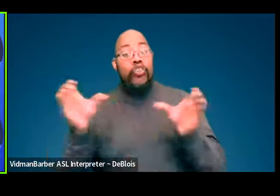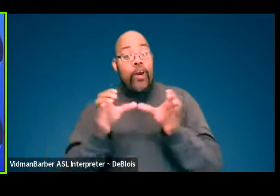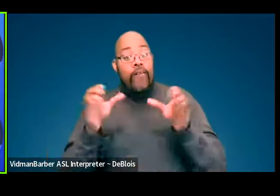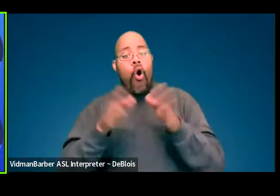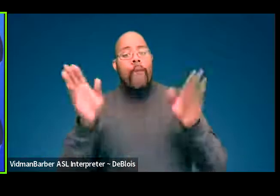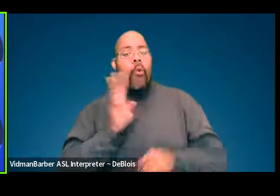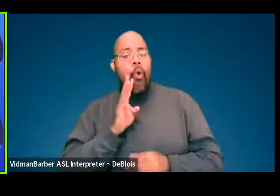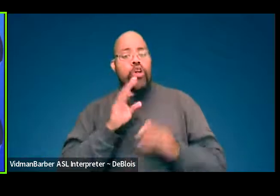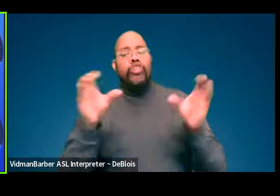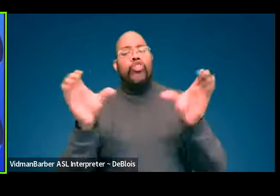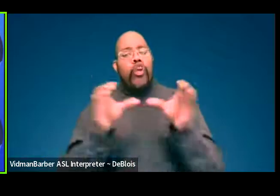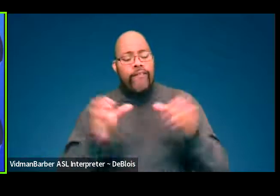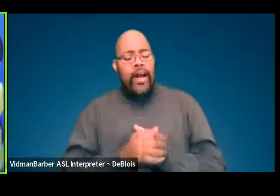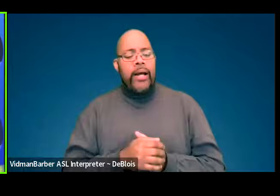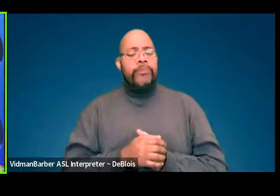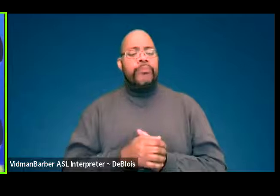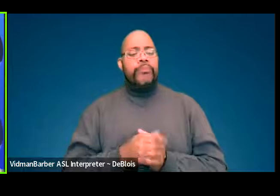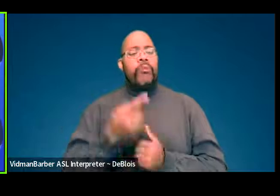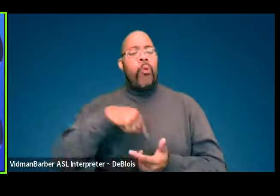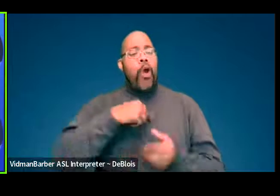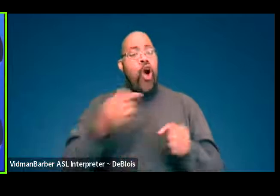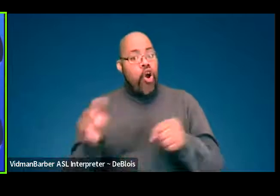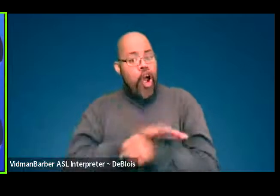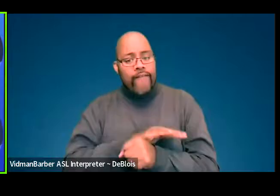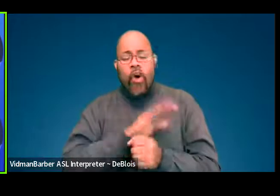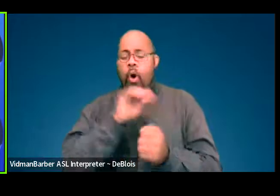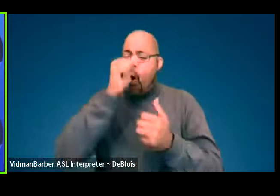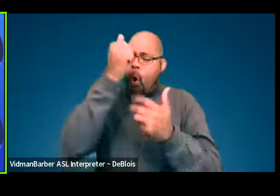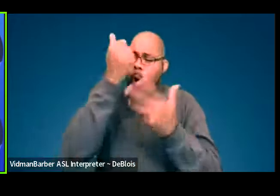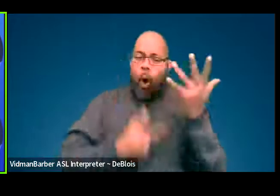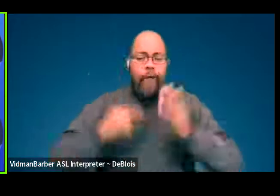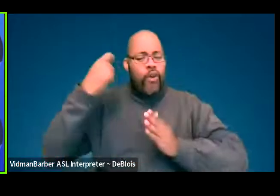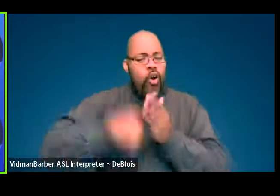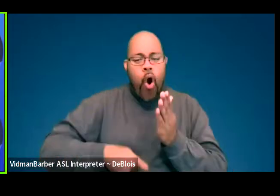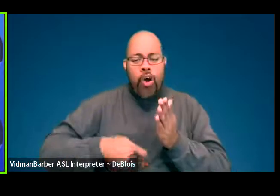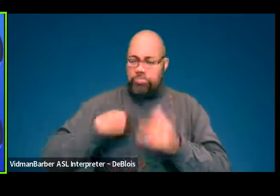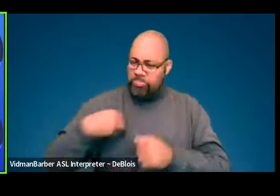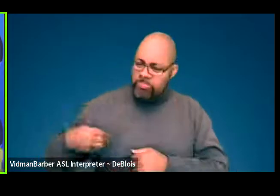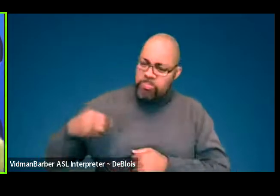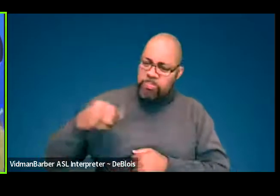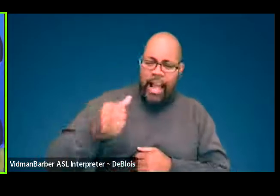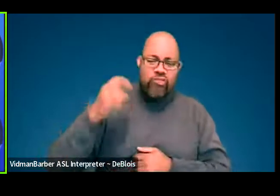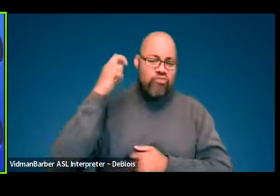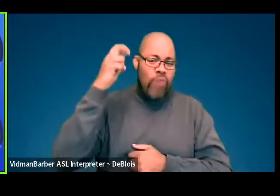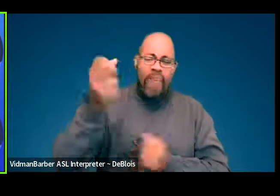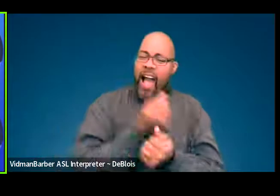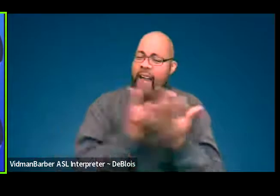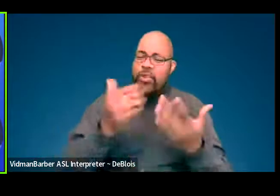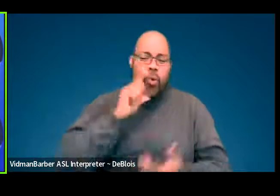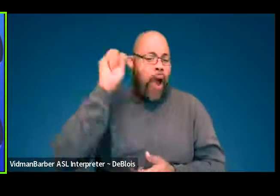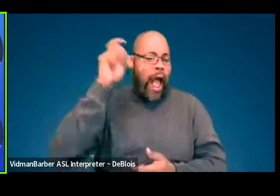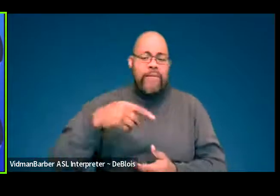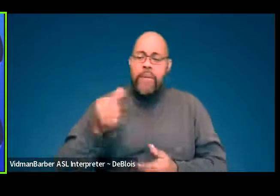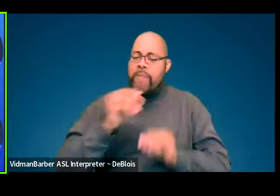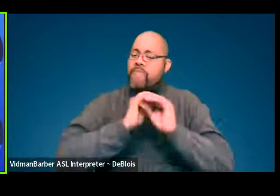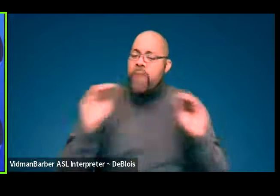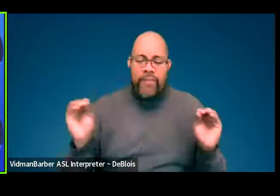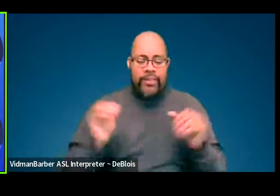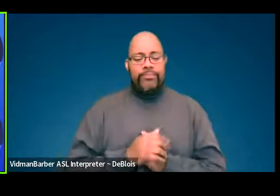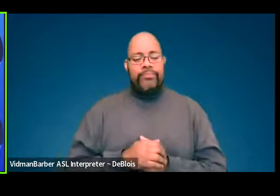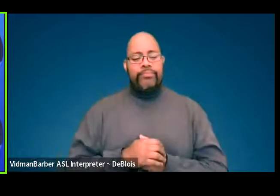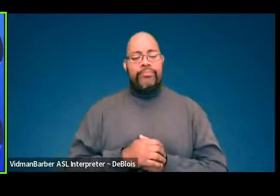water certified. We cover all of the costs, the travel, everything. They don't have to pay for